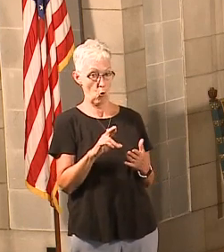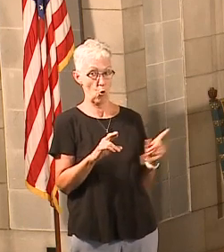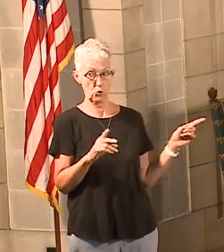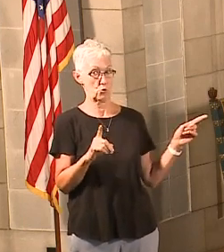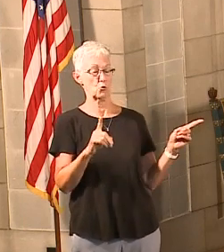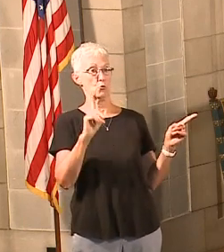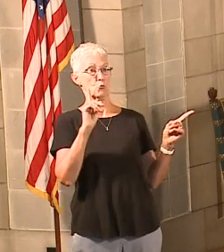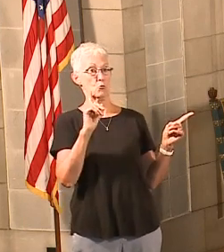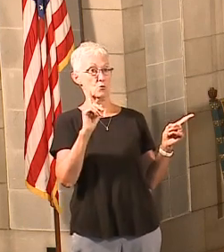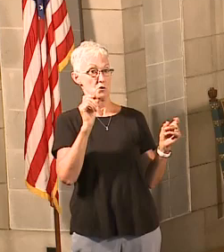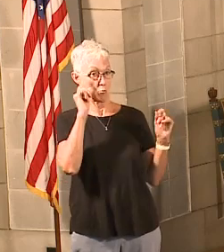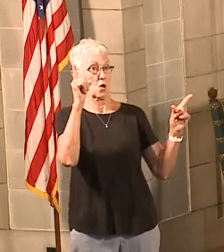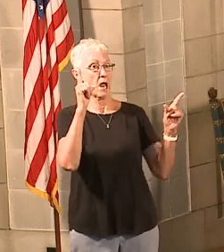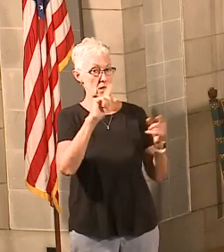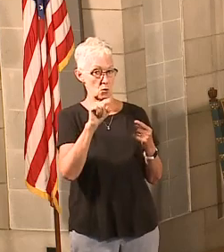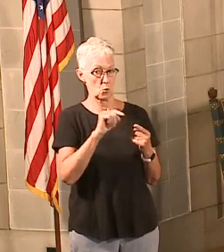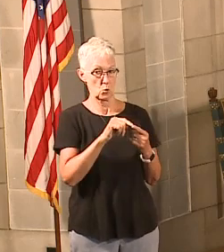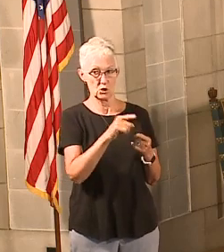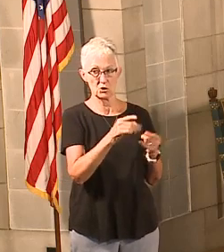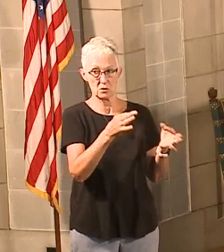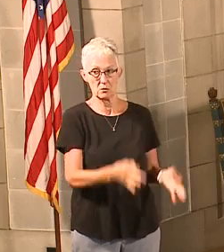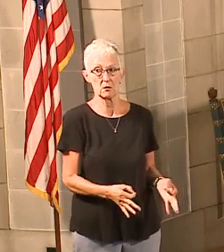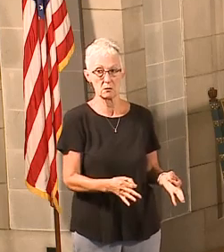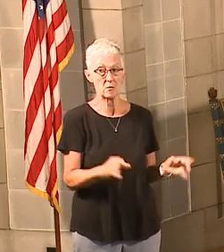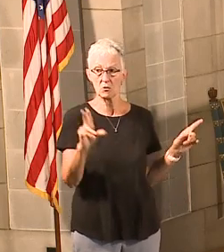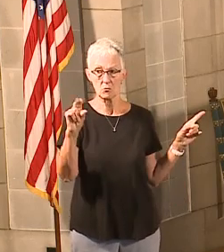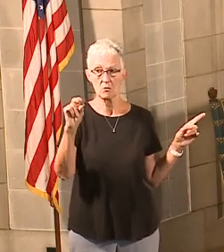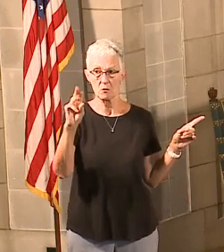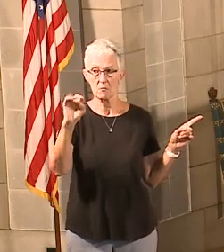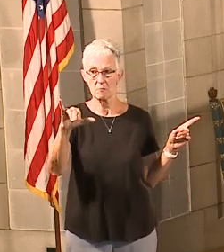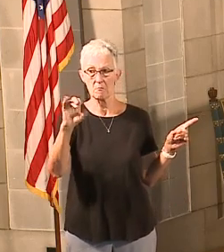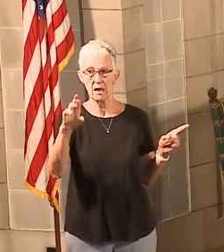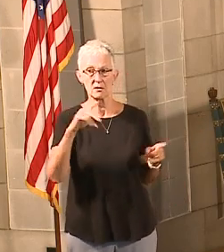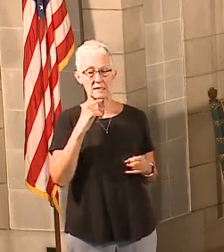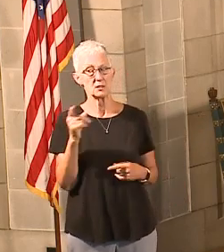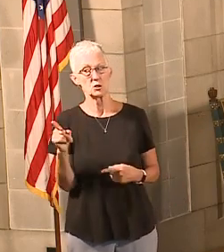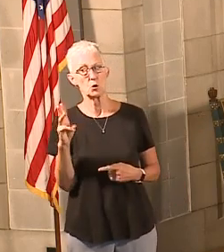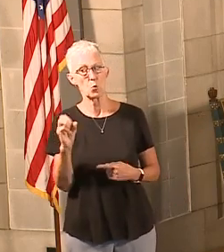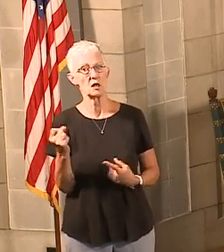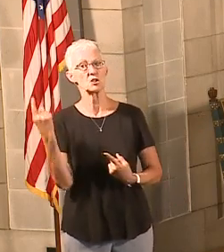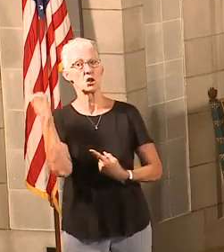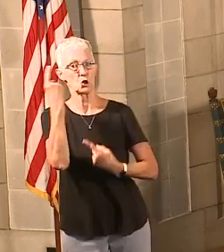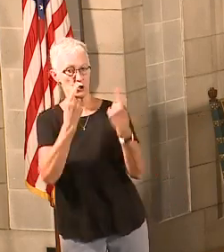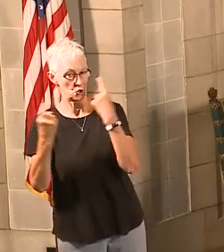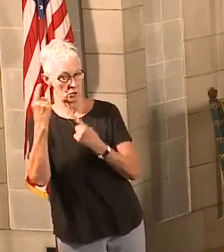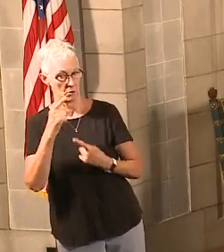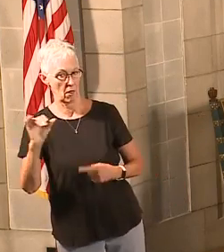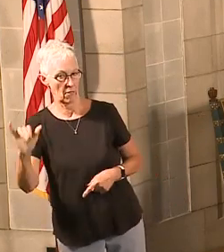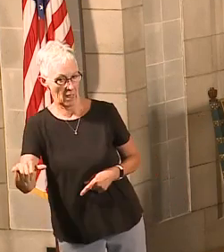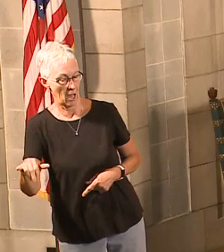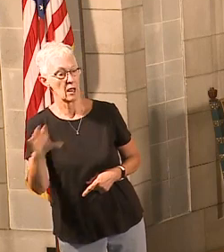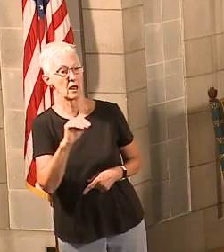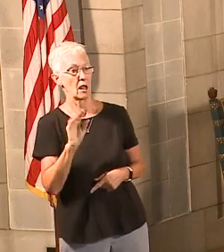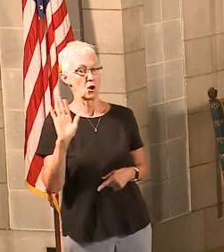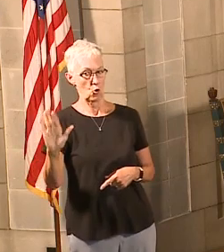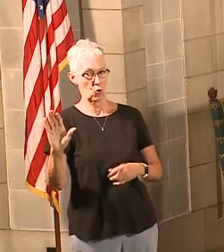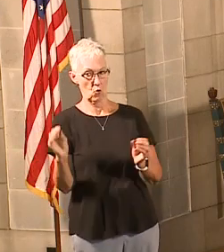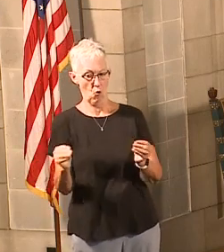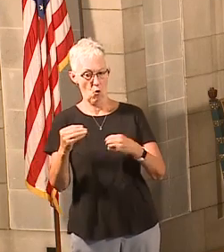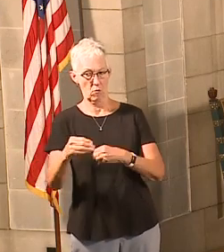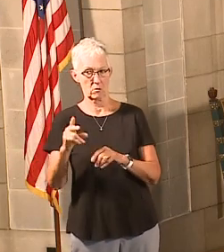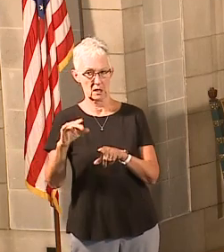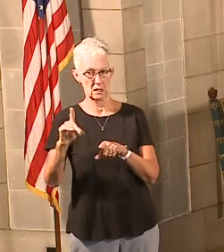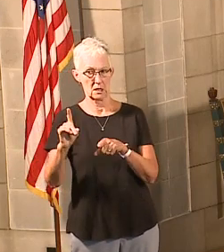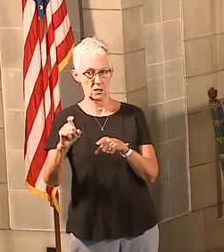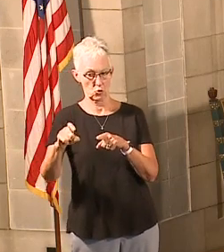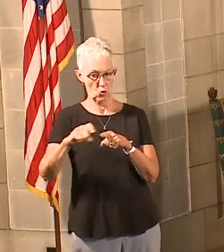So the mayor in our discussions had said that's what she was considering, the mask mandate. And I do believe her office called over shortly before